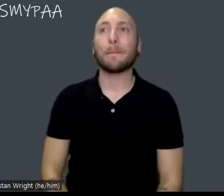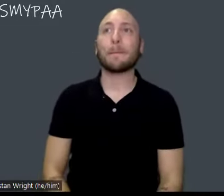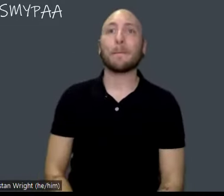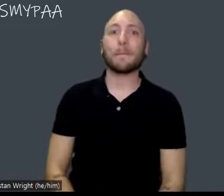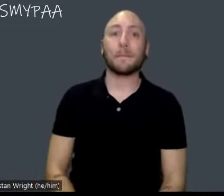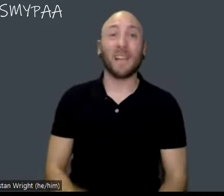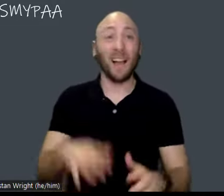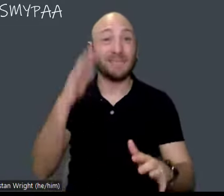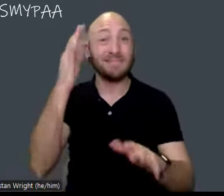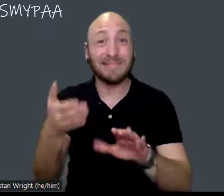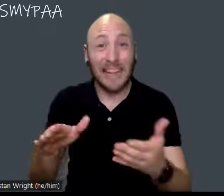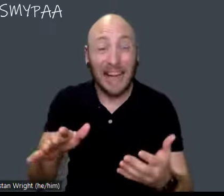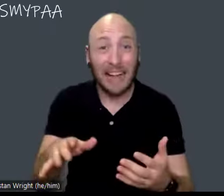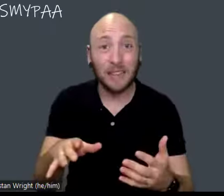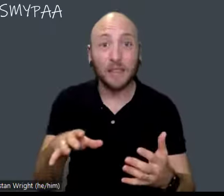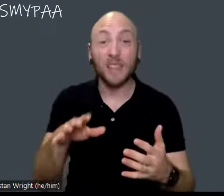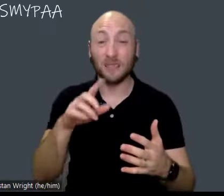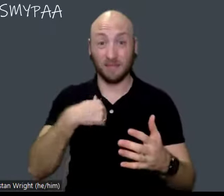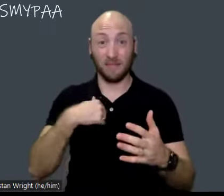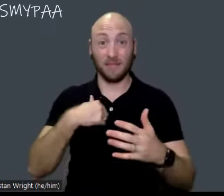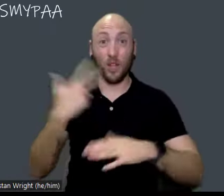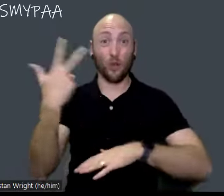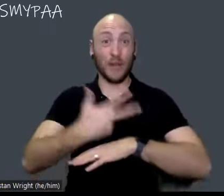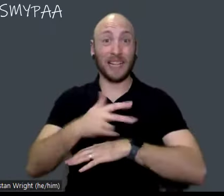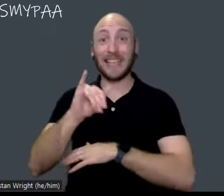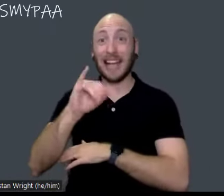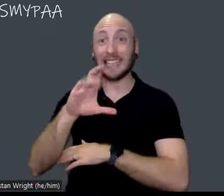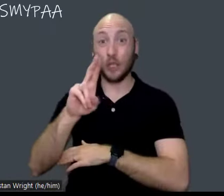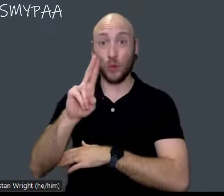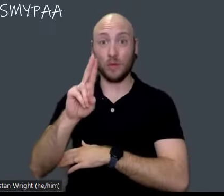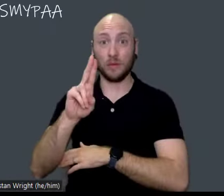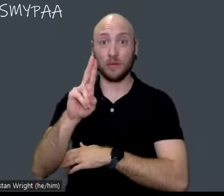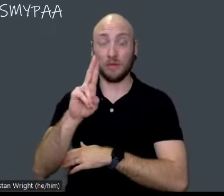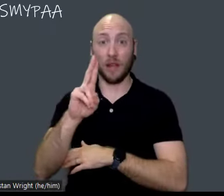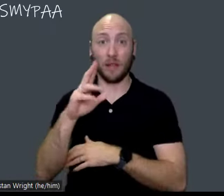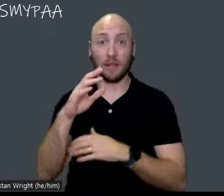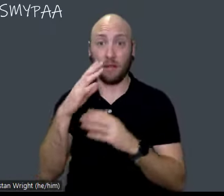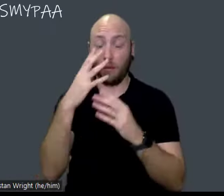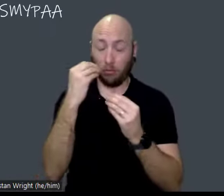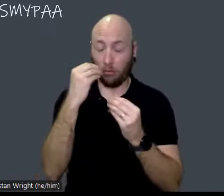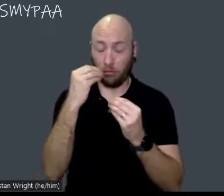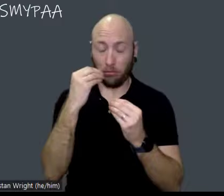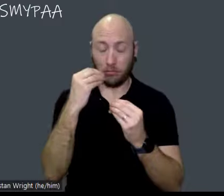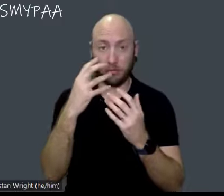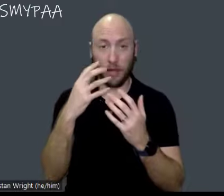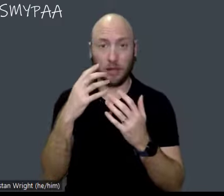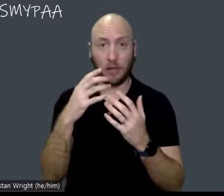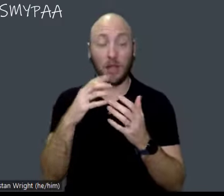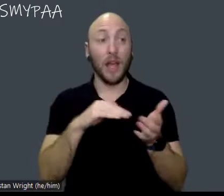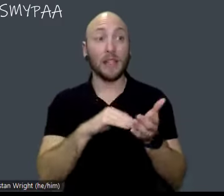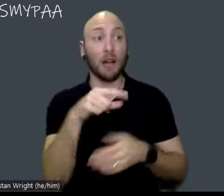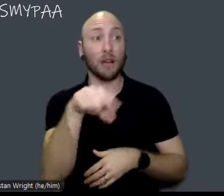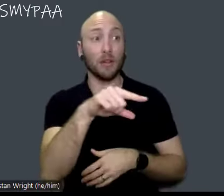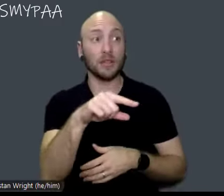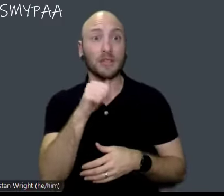I almost died. I spent 3 days in the ICU unconscious, and not knowing if they didn't know if I was